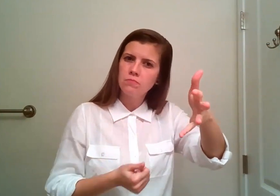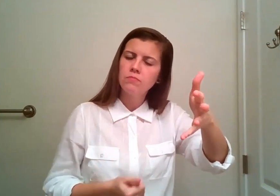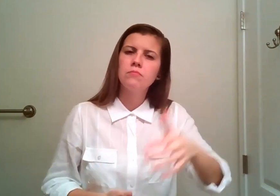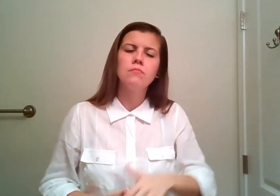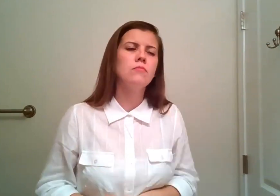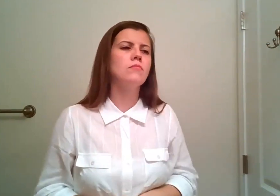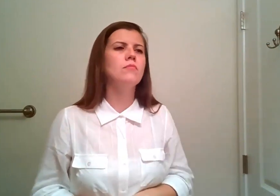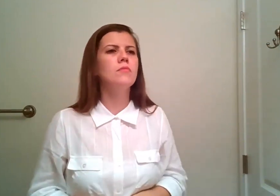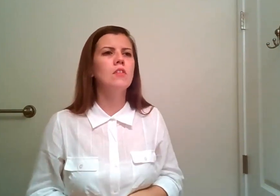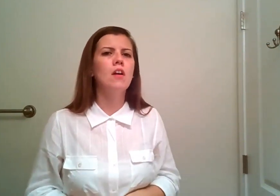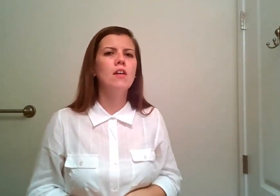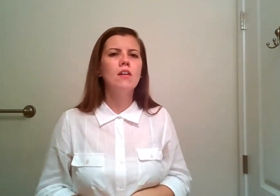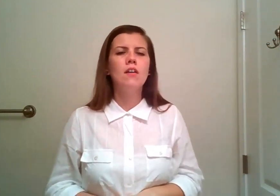I remember being nervous